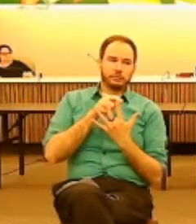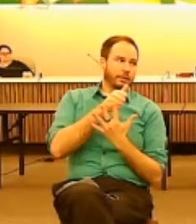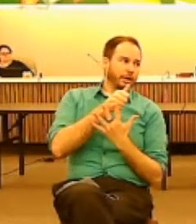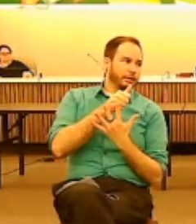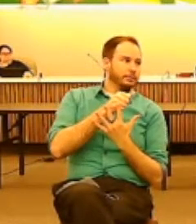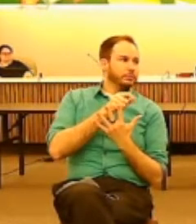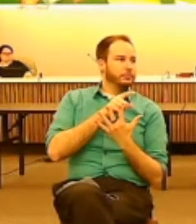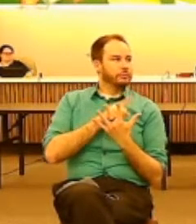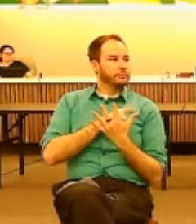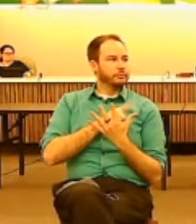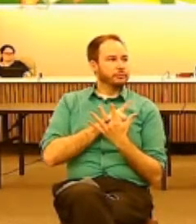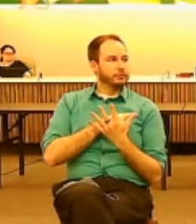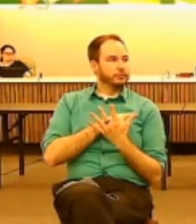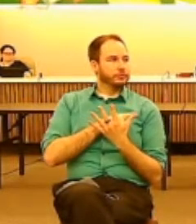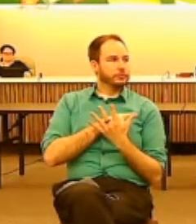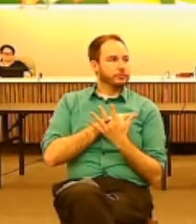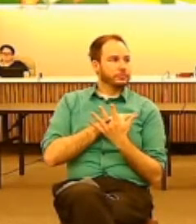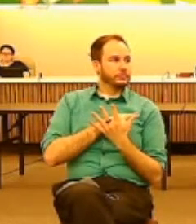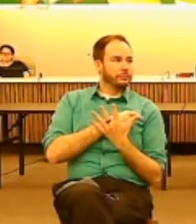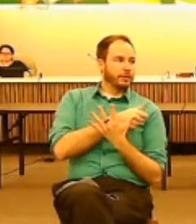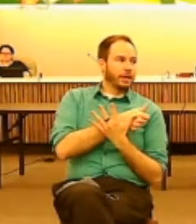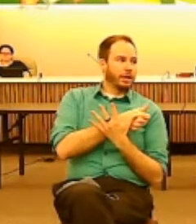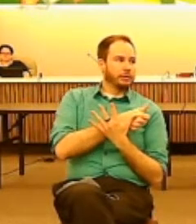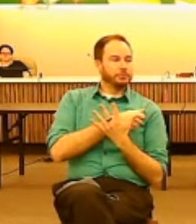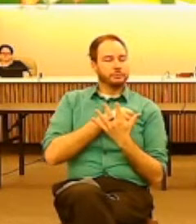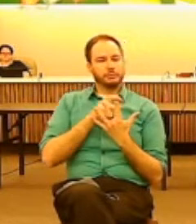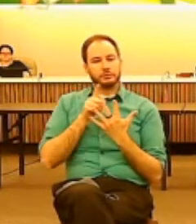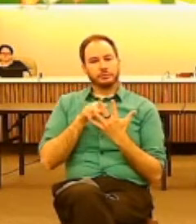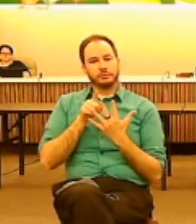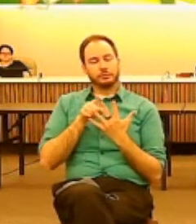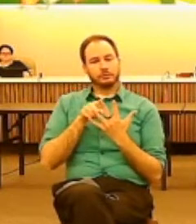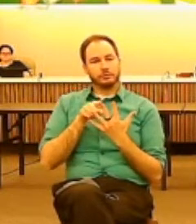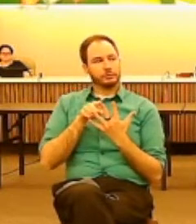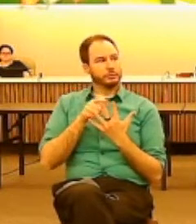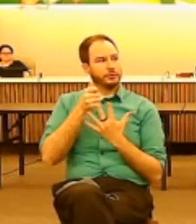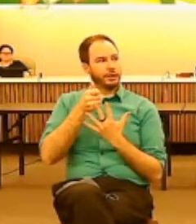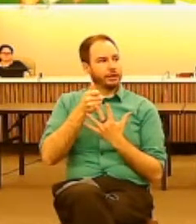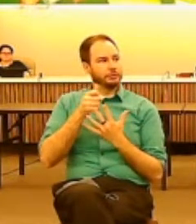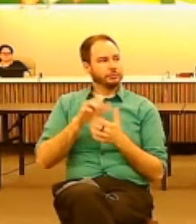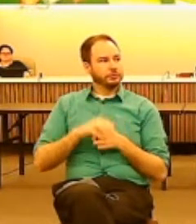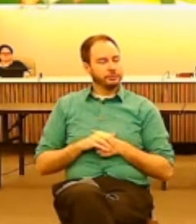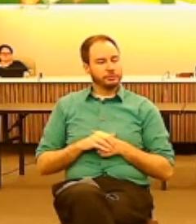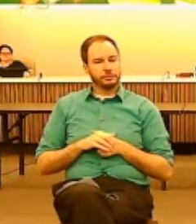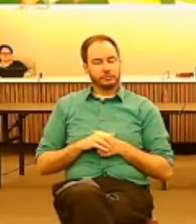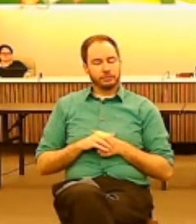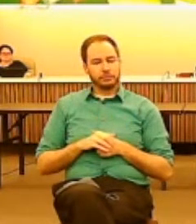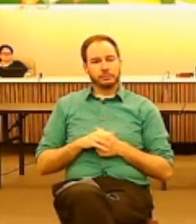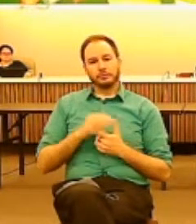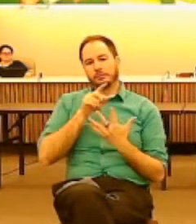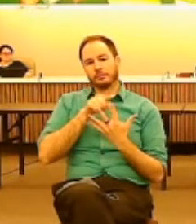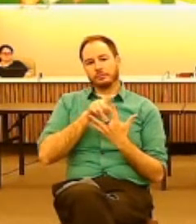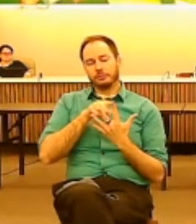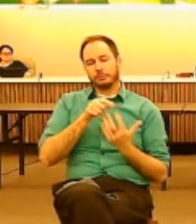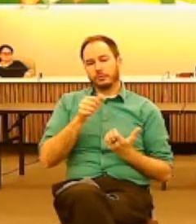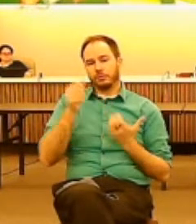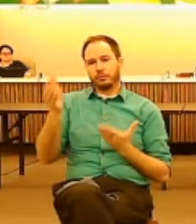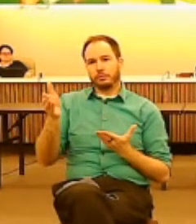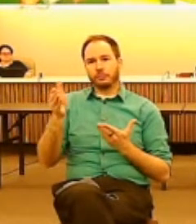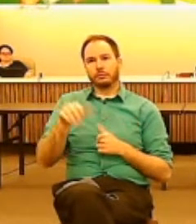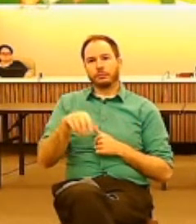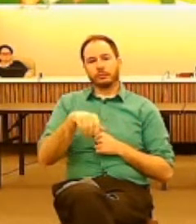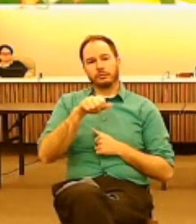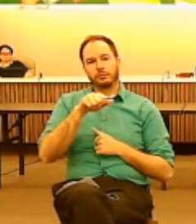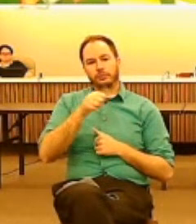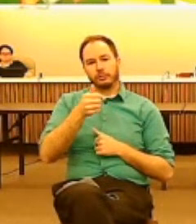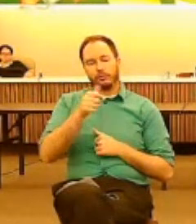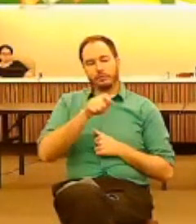Page? Aye. Councilmember Belanca? Aye. Supervisor Schultz? Aye. Mr. Supervisor and fellow board members, I have